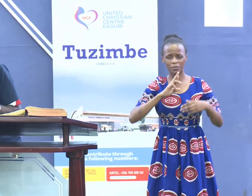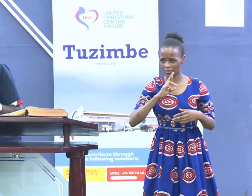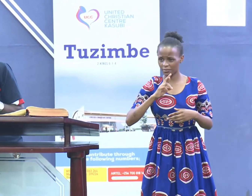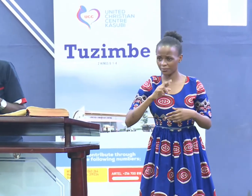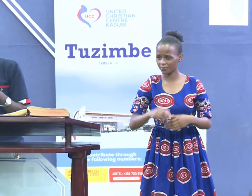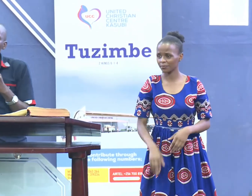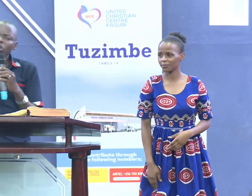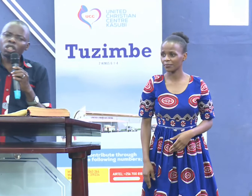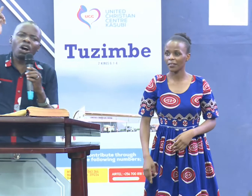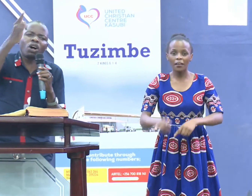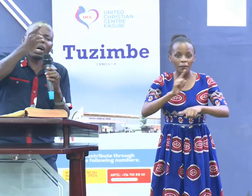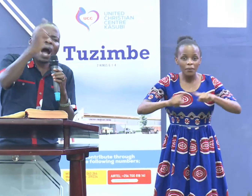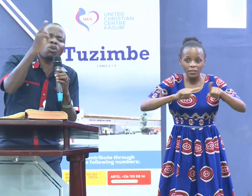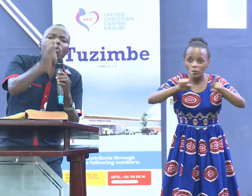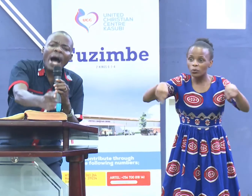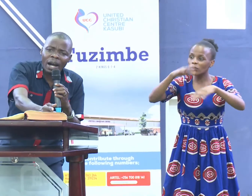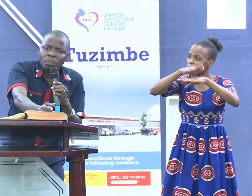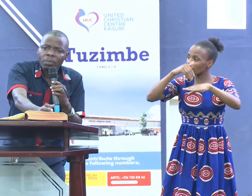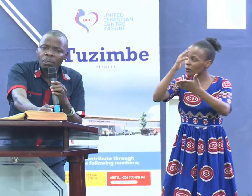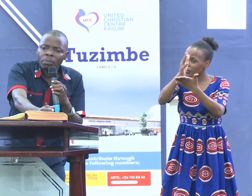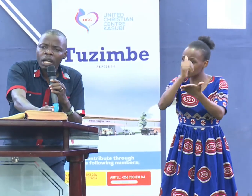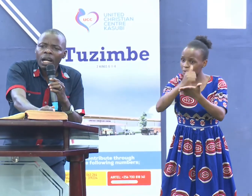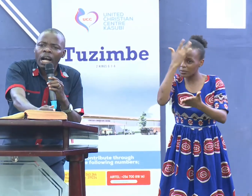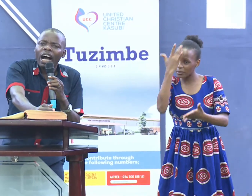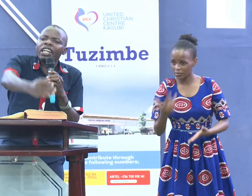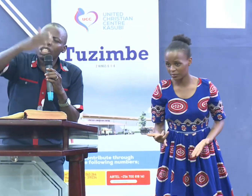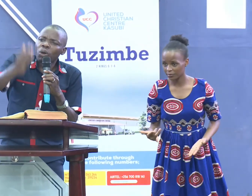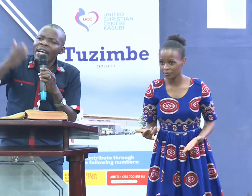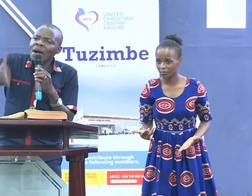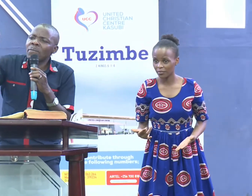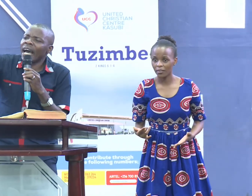and give. Us. But we call him